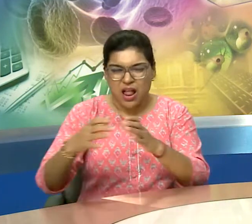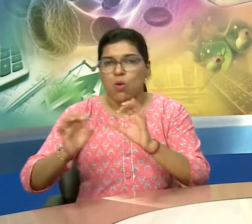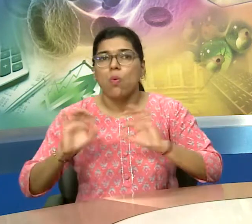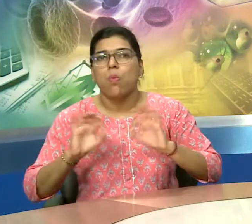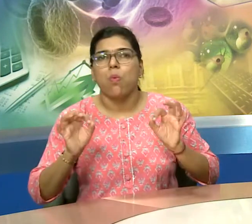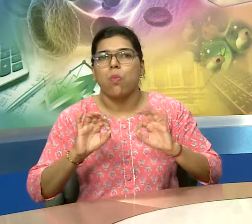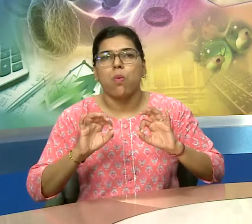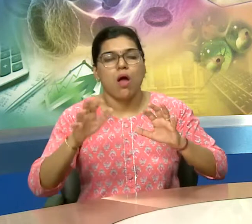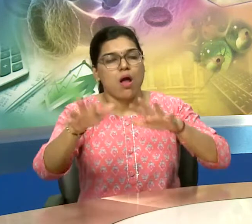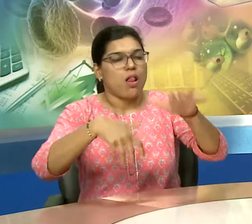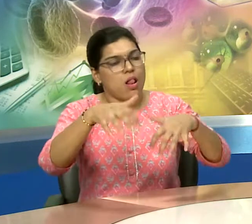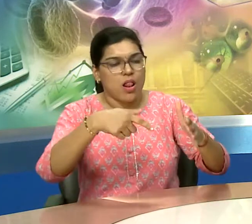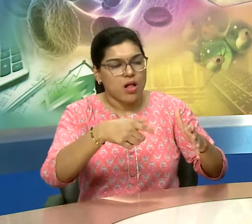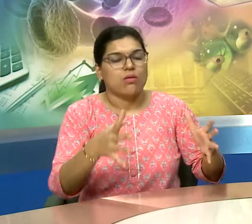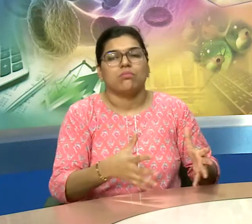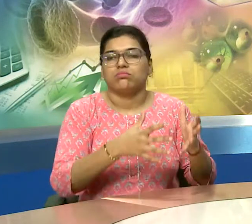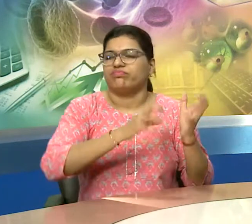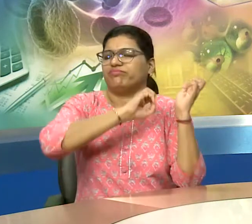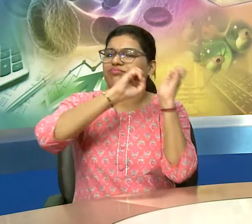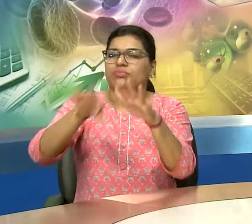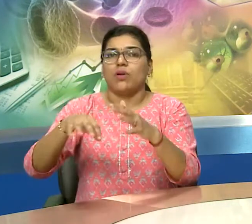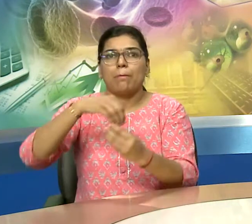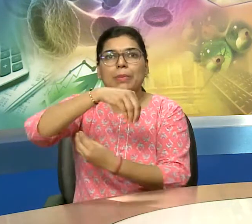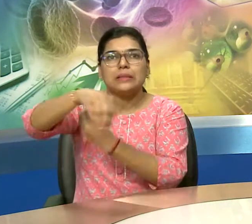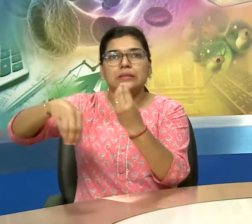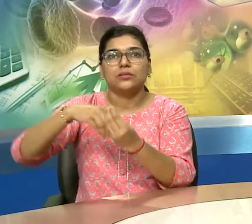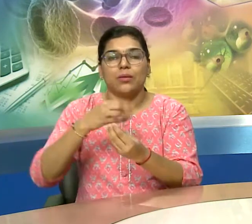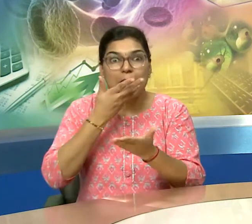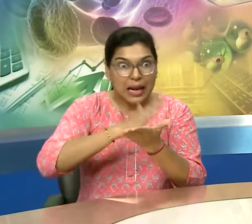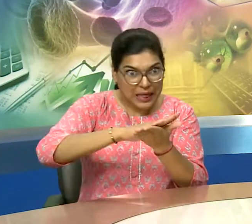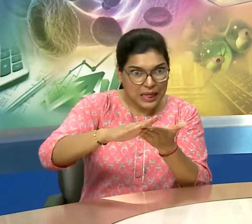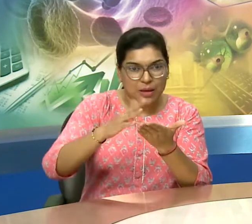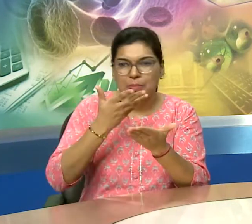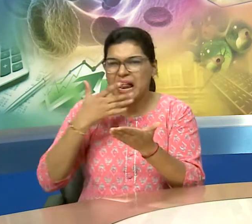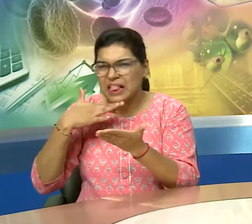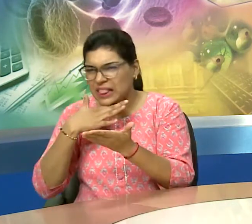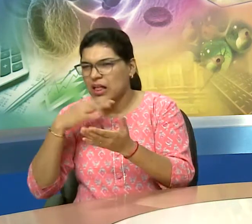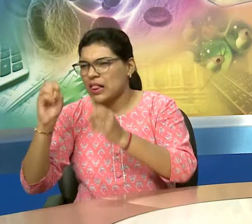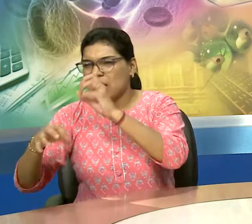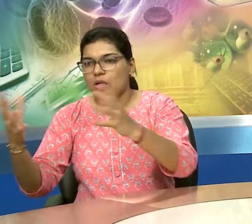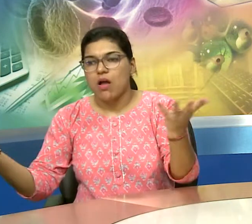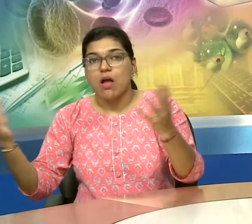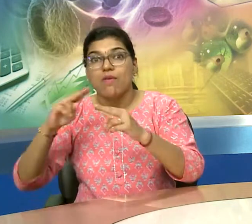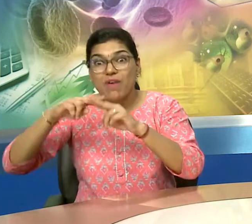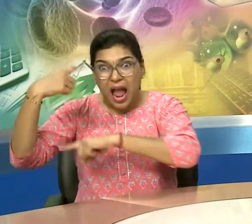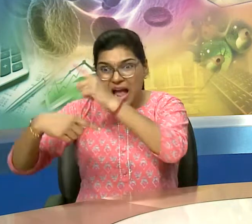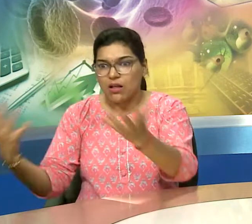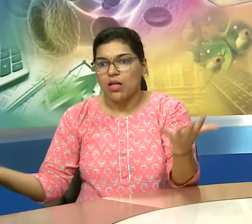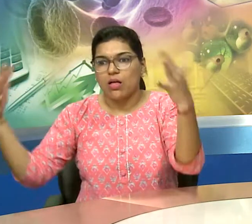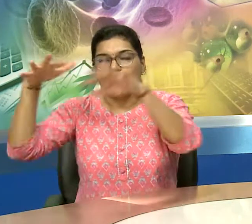of solid and liquid wastes, which is generated from households and